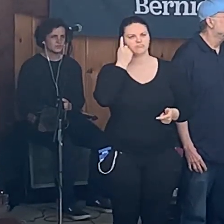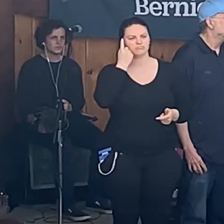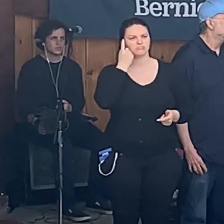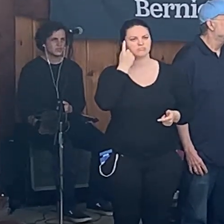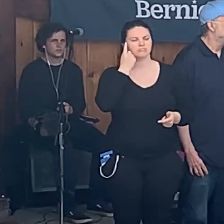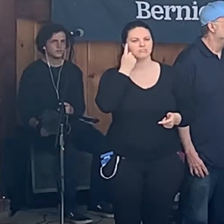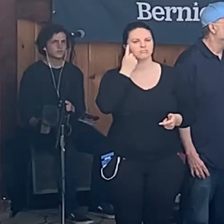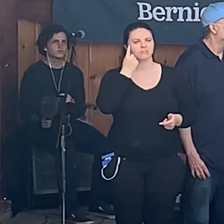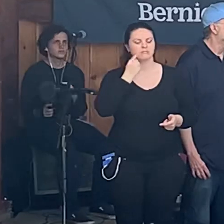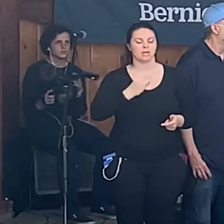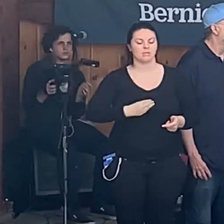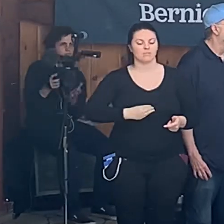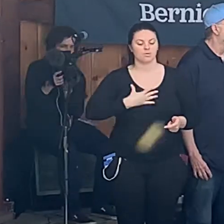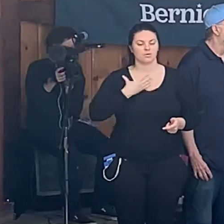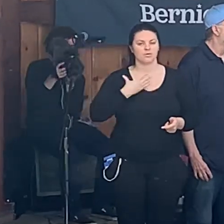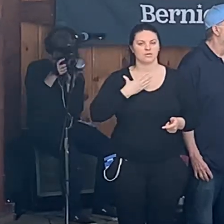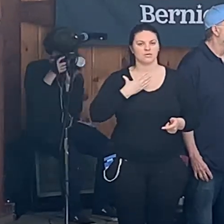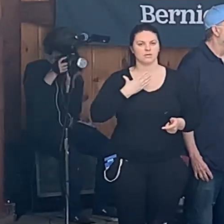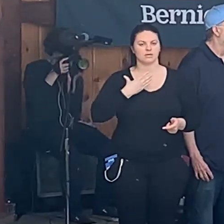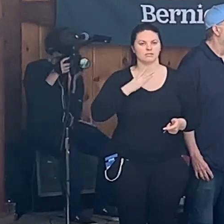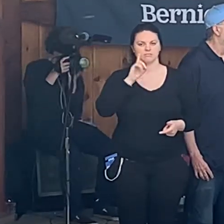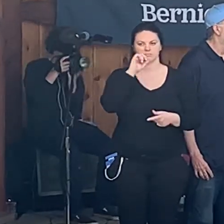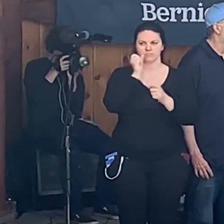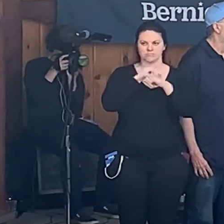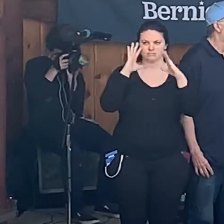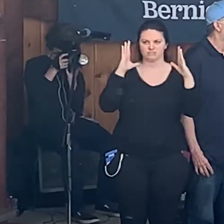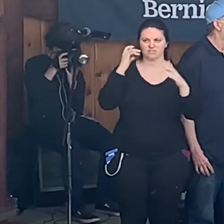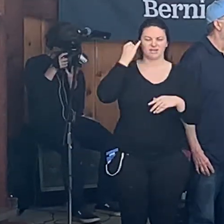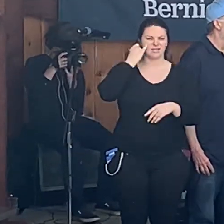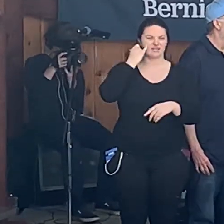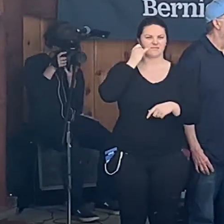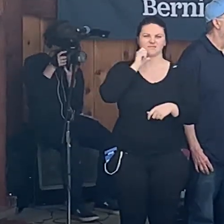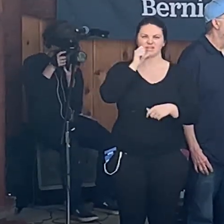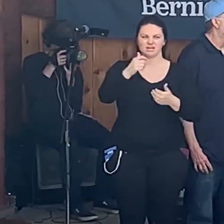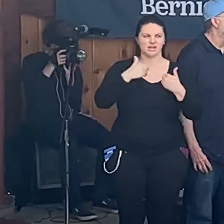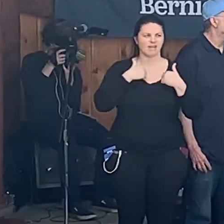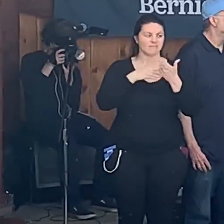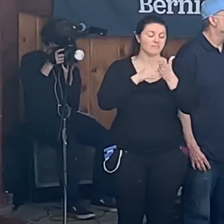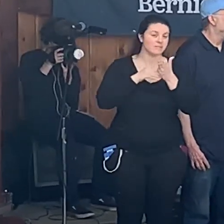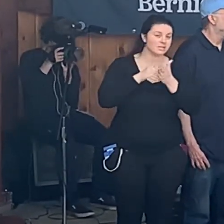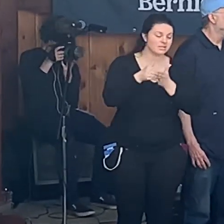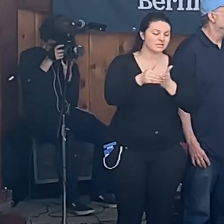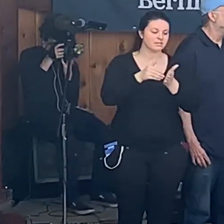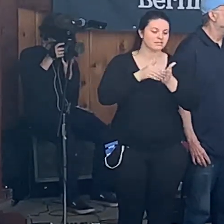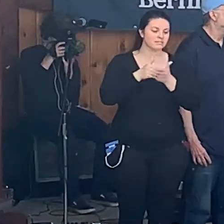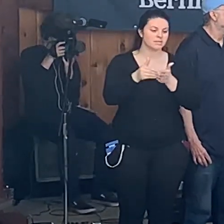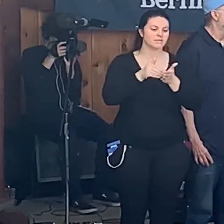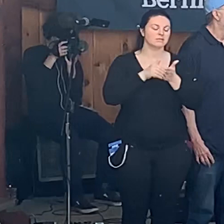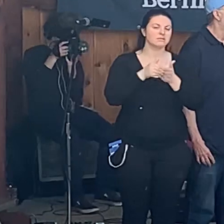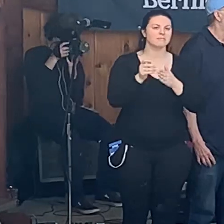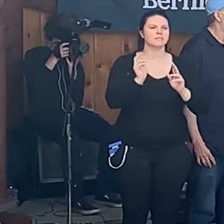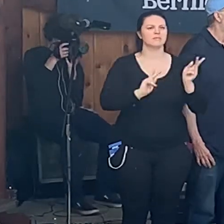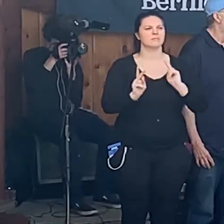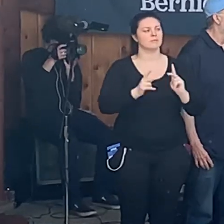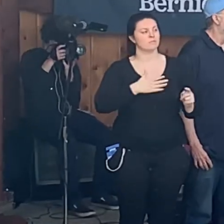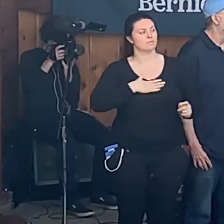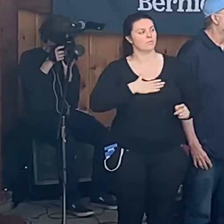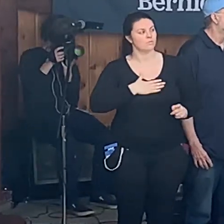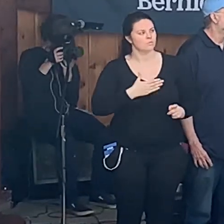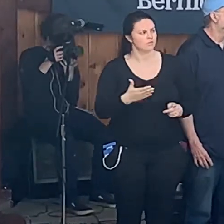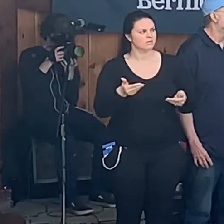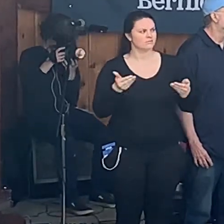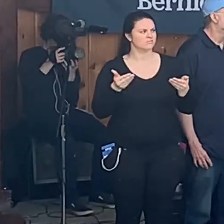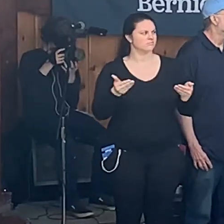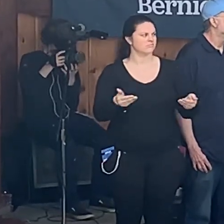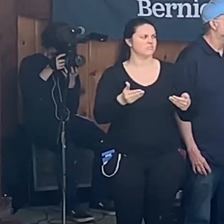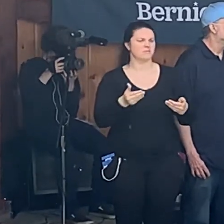understood that if there weren't enough people, if there weren't millions of people who were willing to support him with